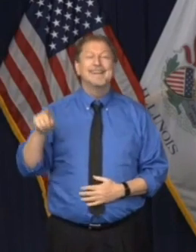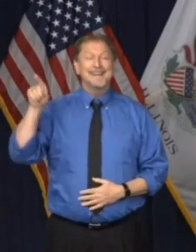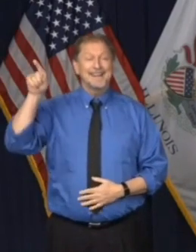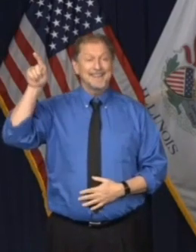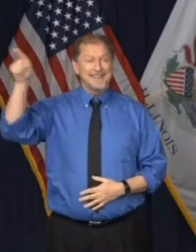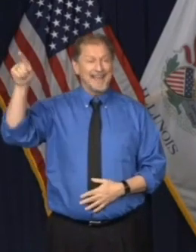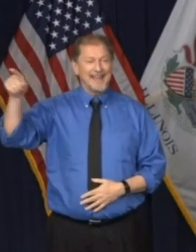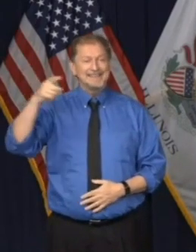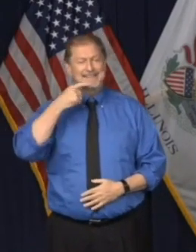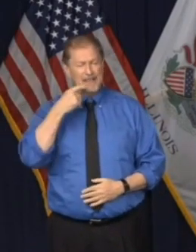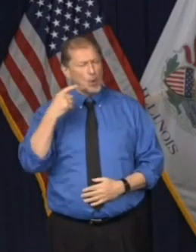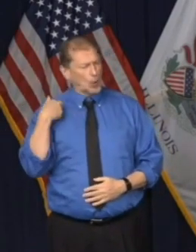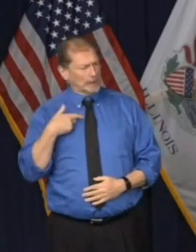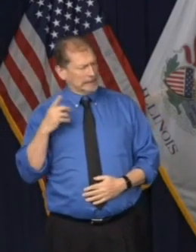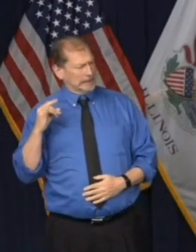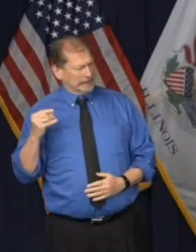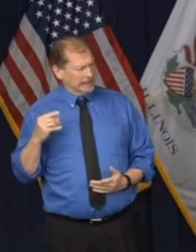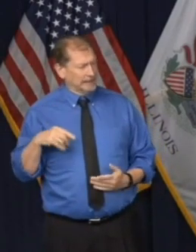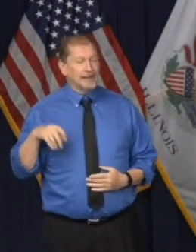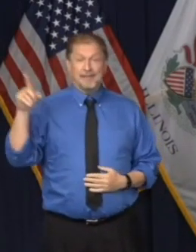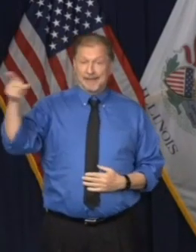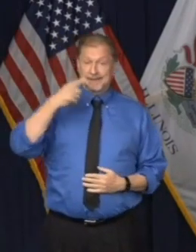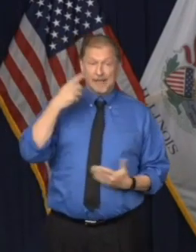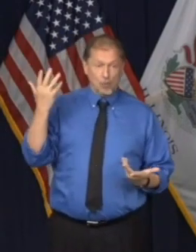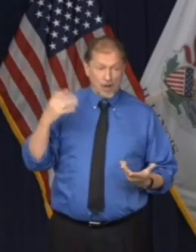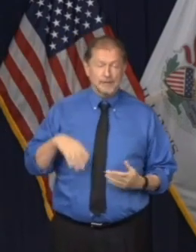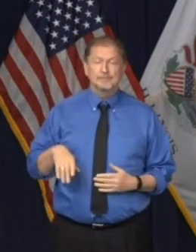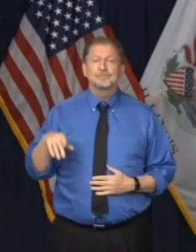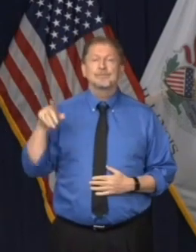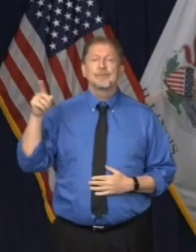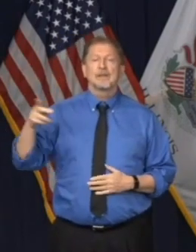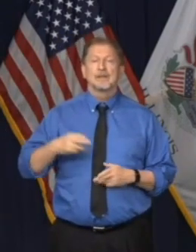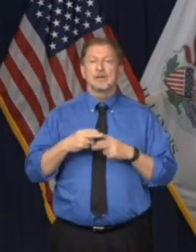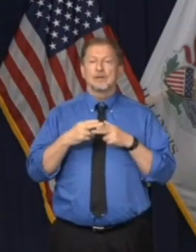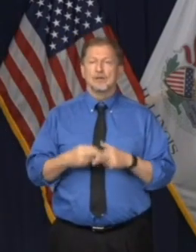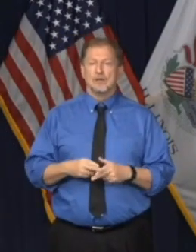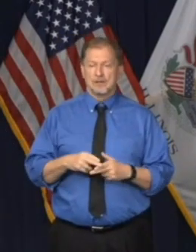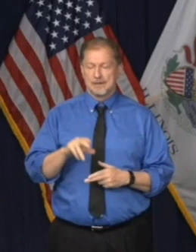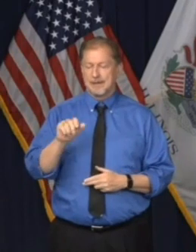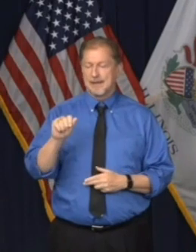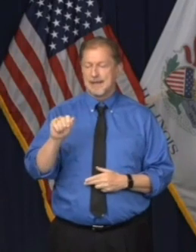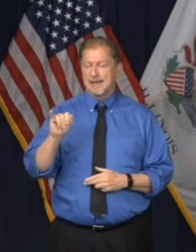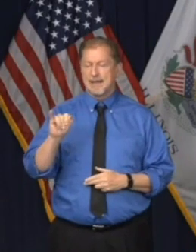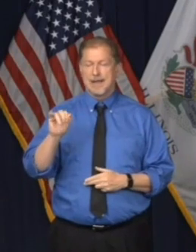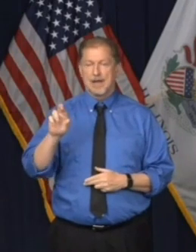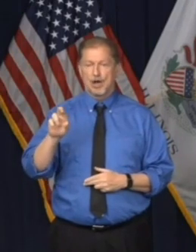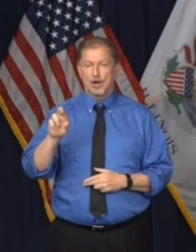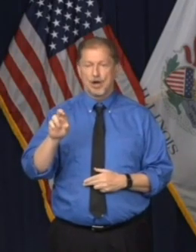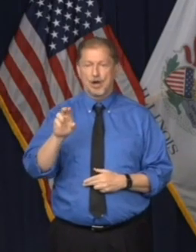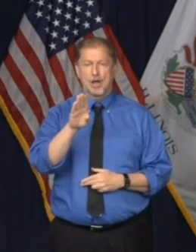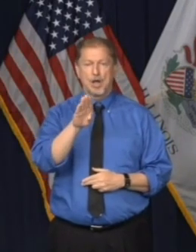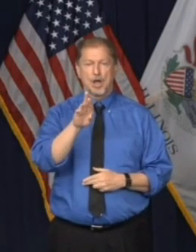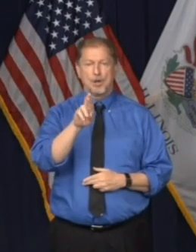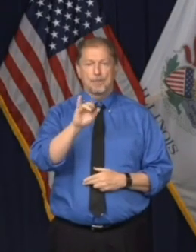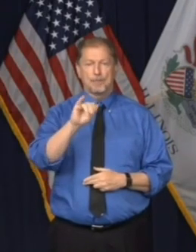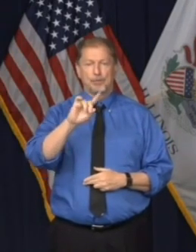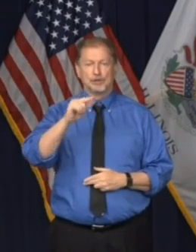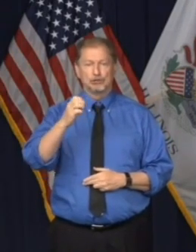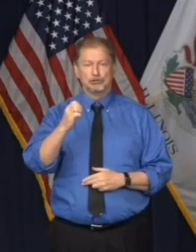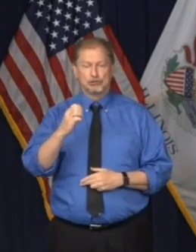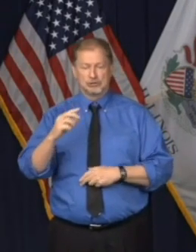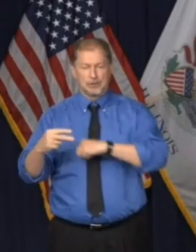for. You may have heard of this thing that they're calling the air bridge, where it's really just an